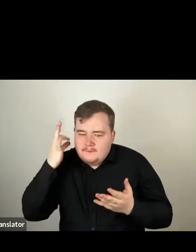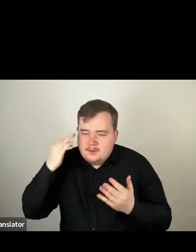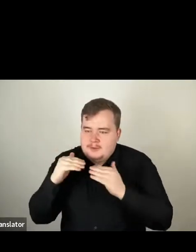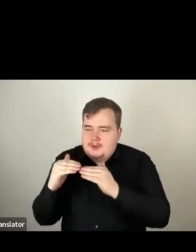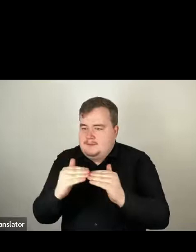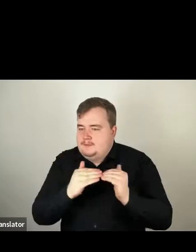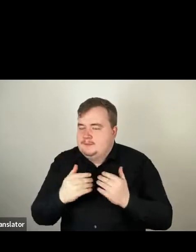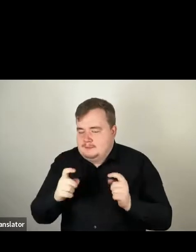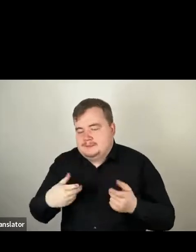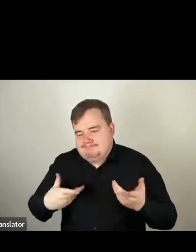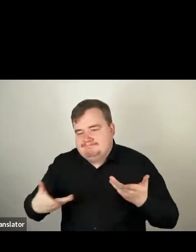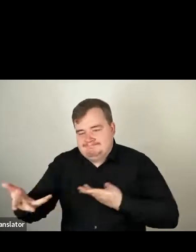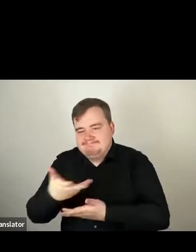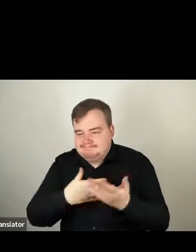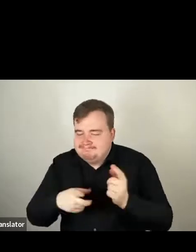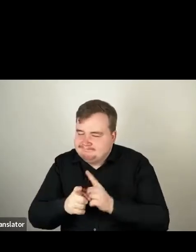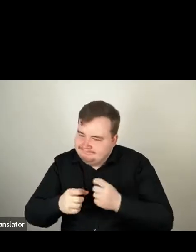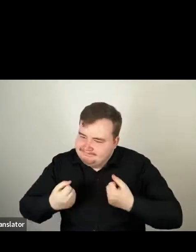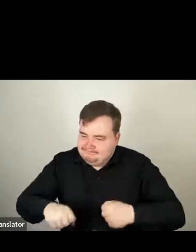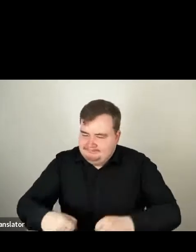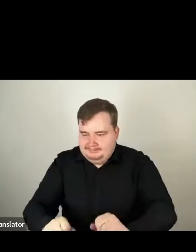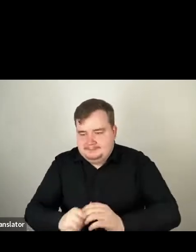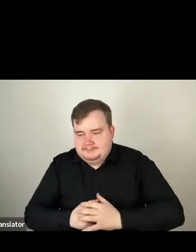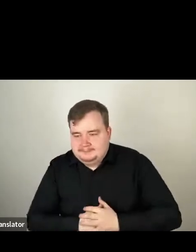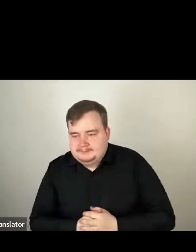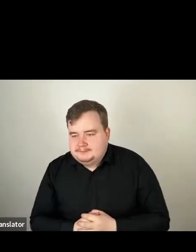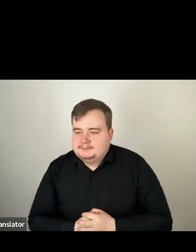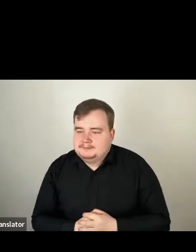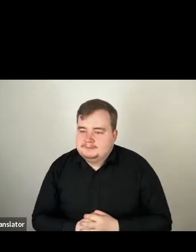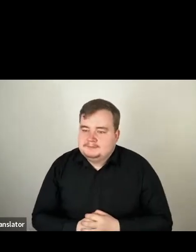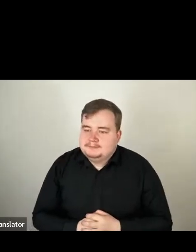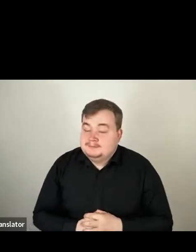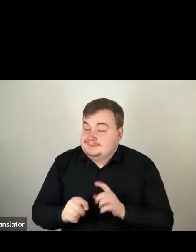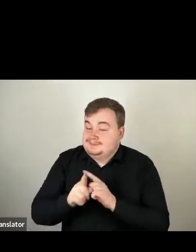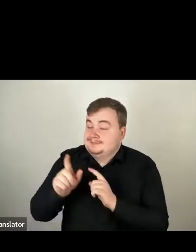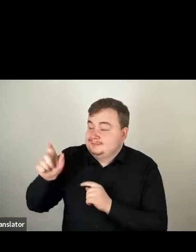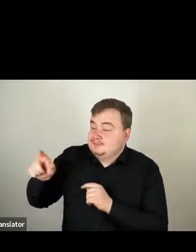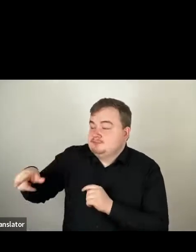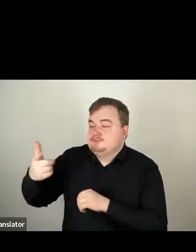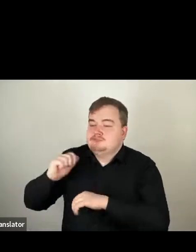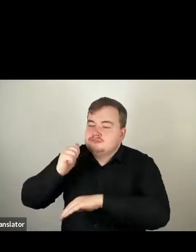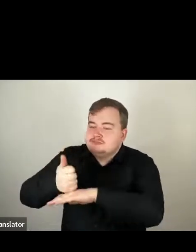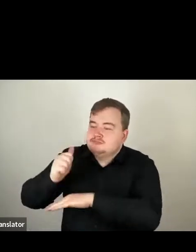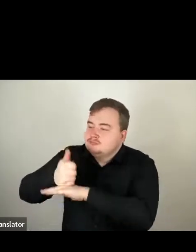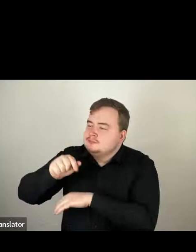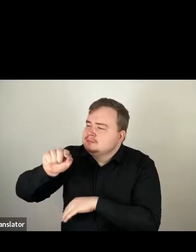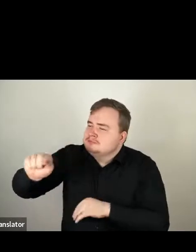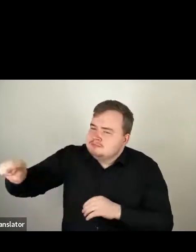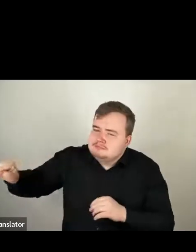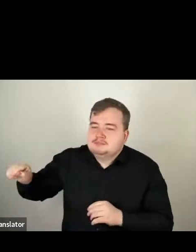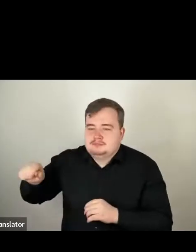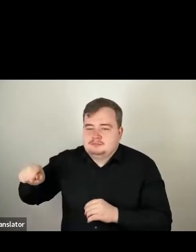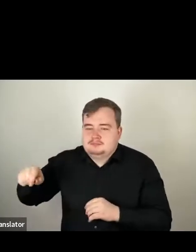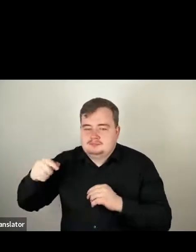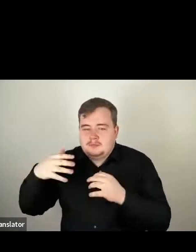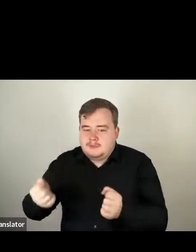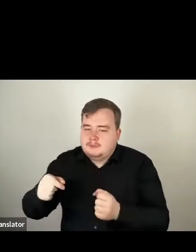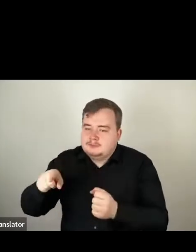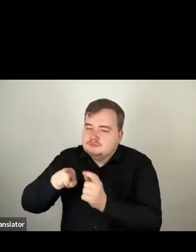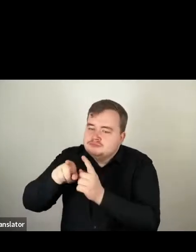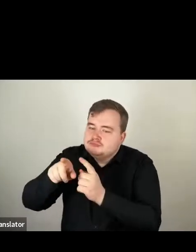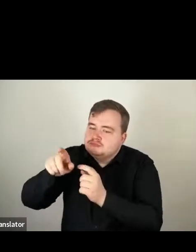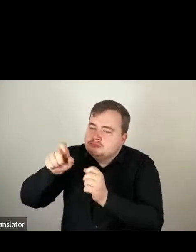as an example and provide leadership in of working towards achieving gender equality